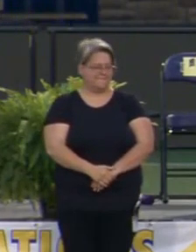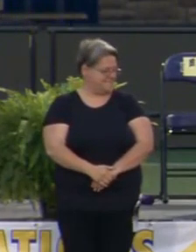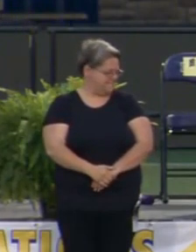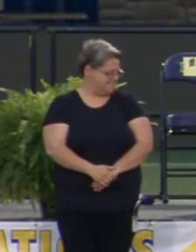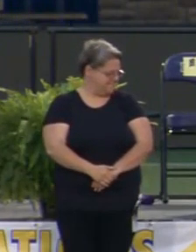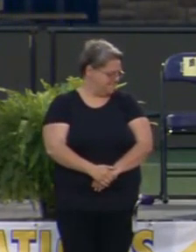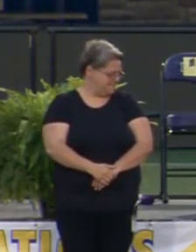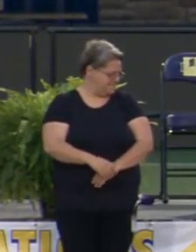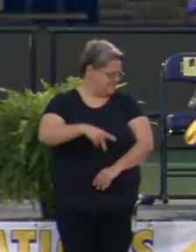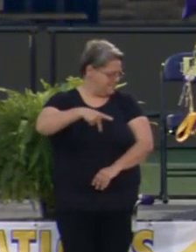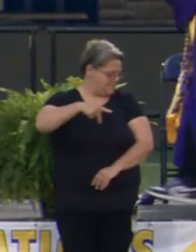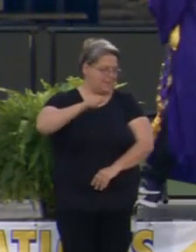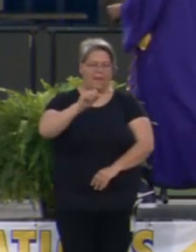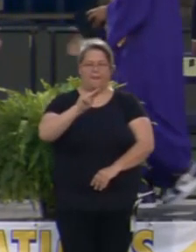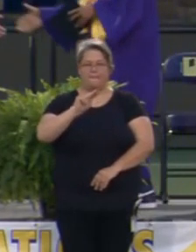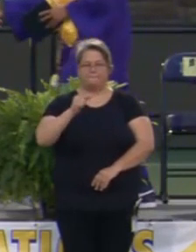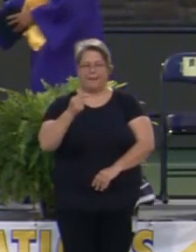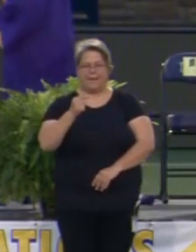Panya Va.